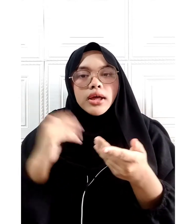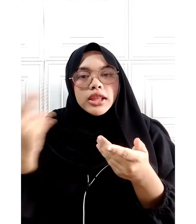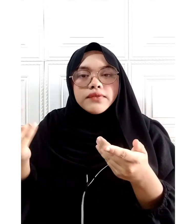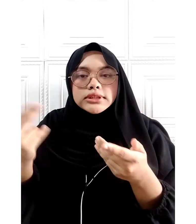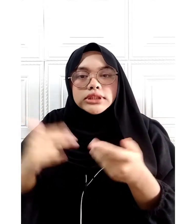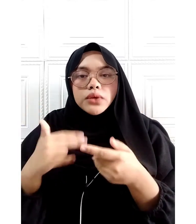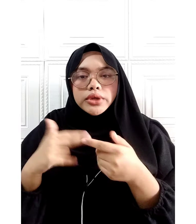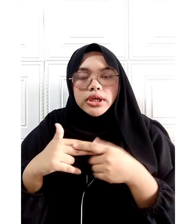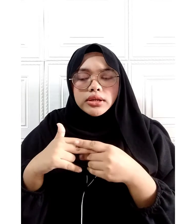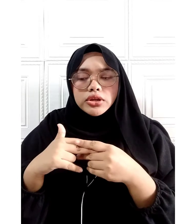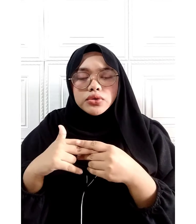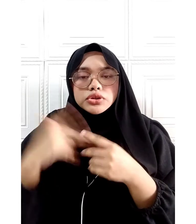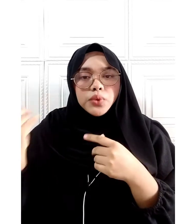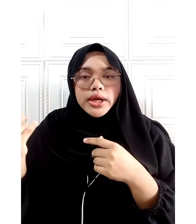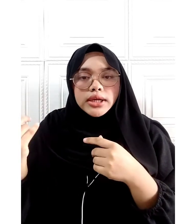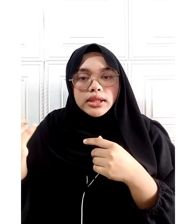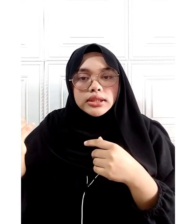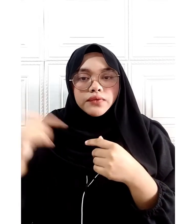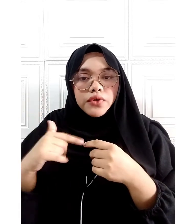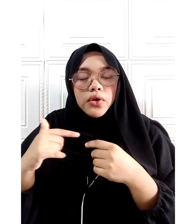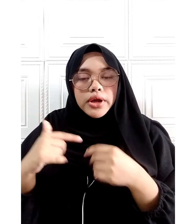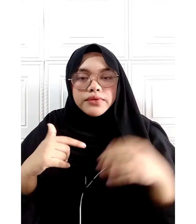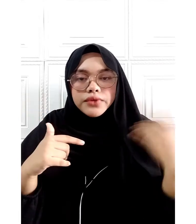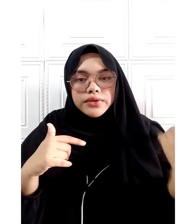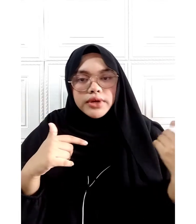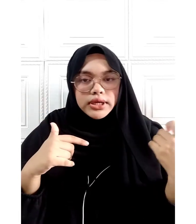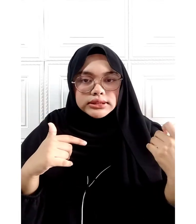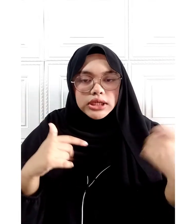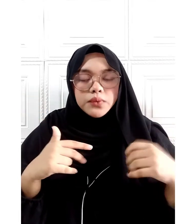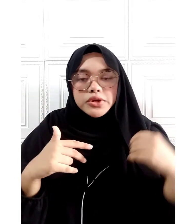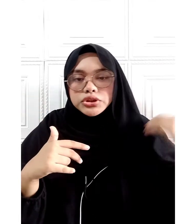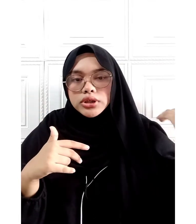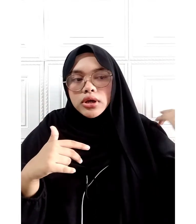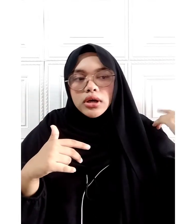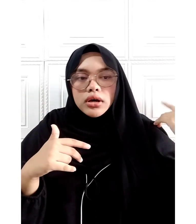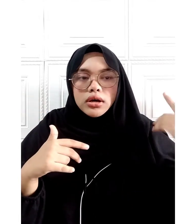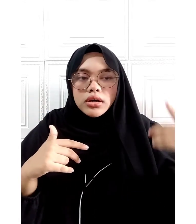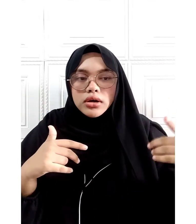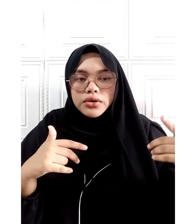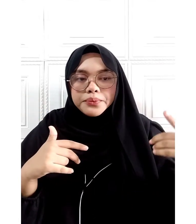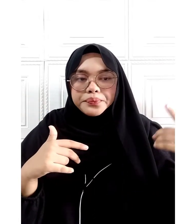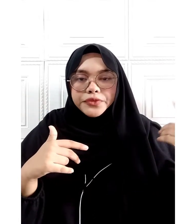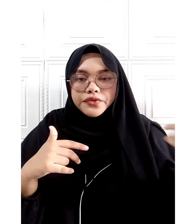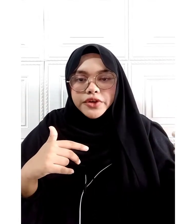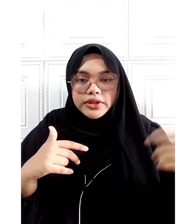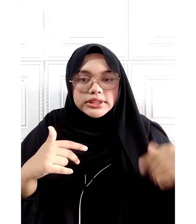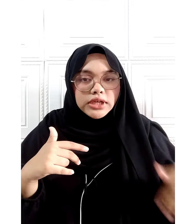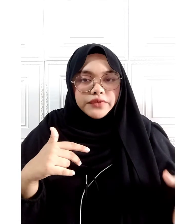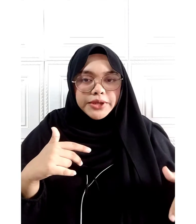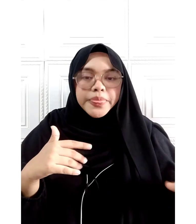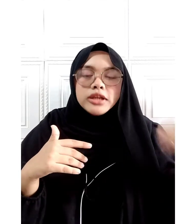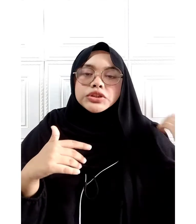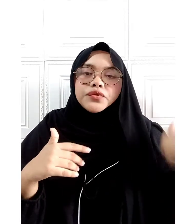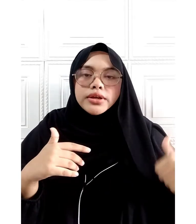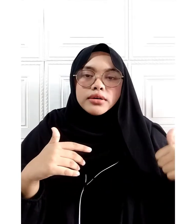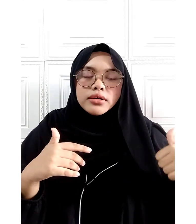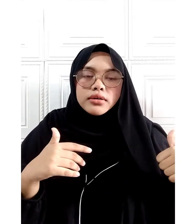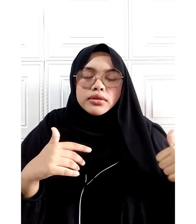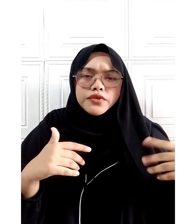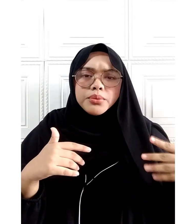left hand side we can use 1 until 4, and for the right hand side we use 5 and 7. So for the formula